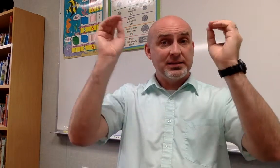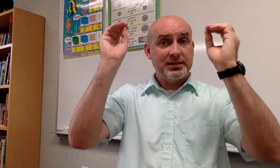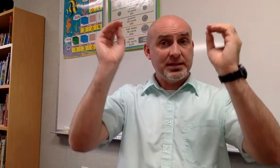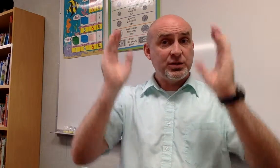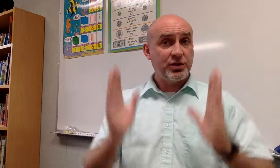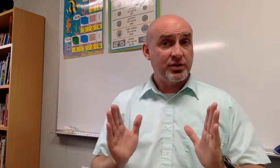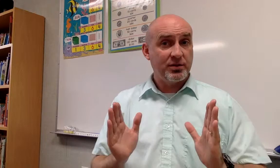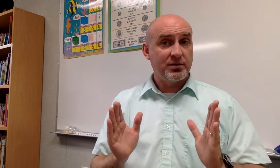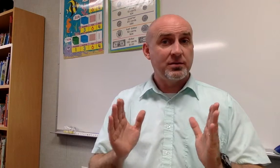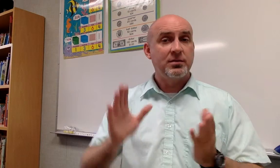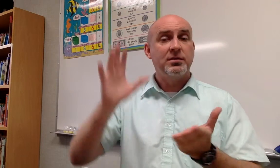teacher,